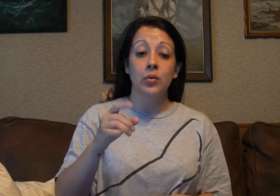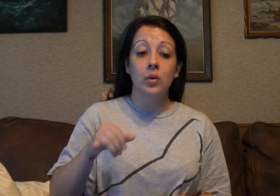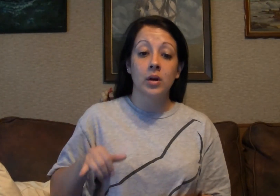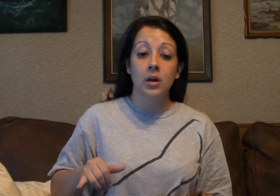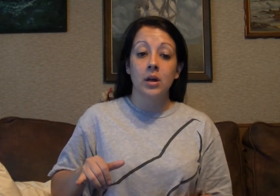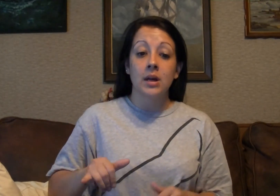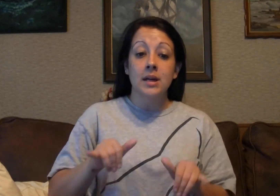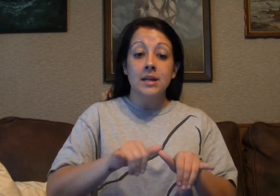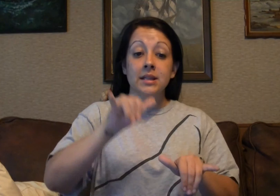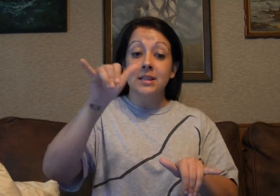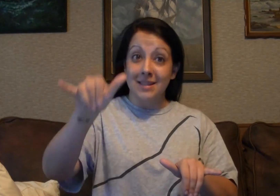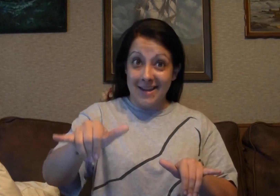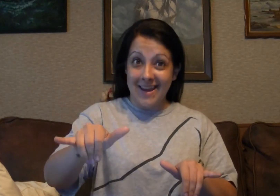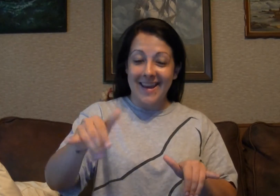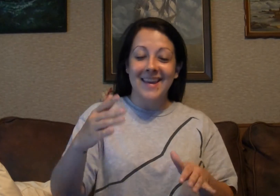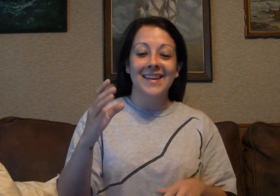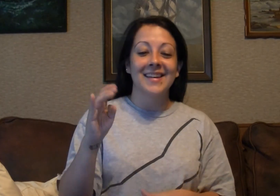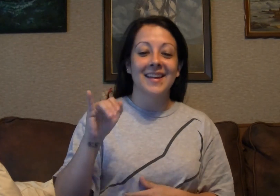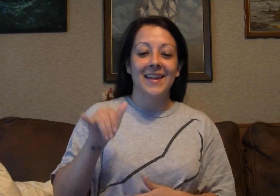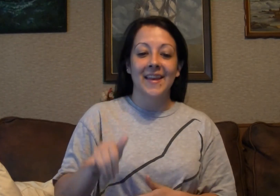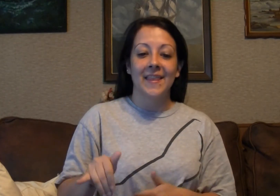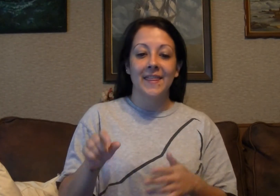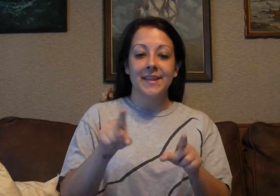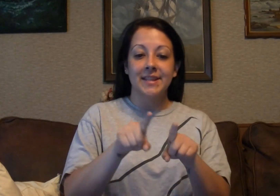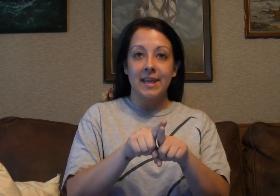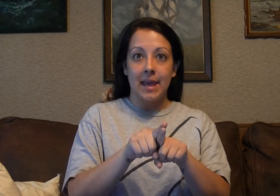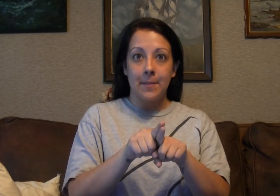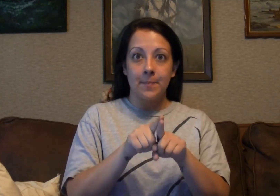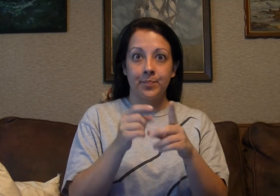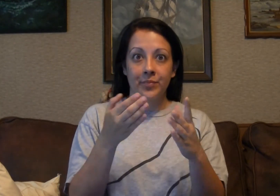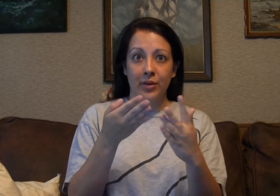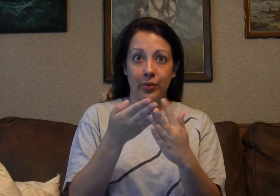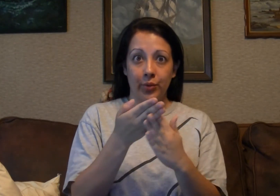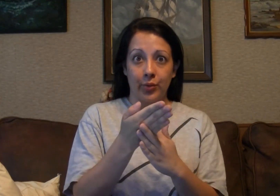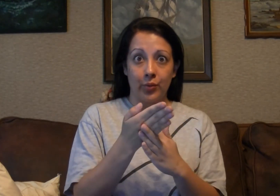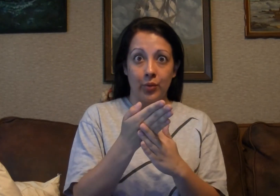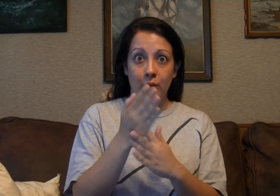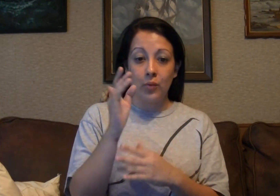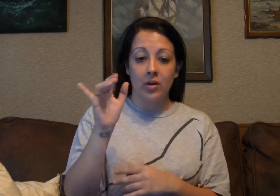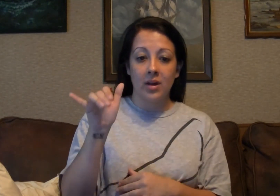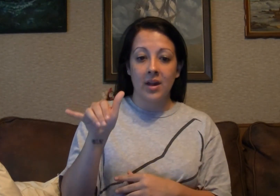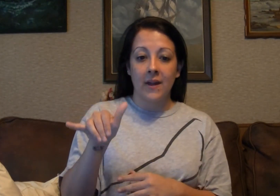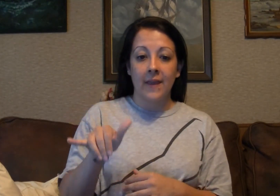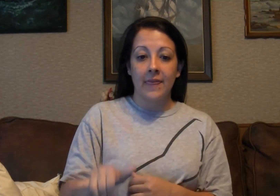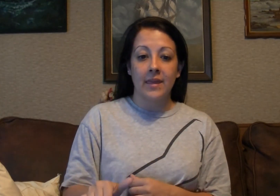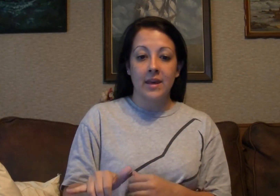You stay the same through the